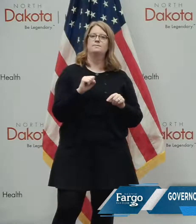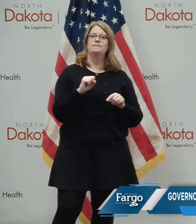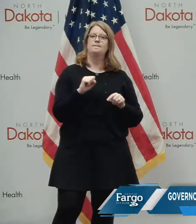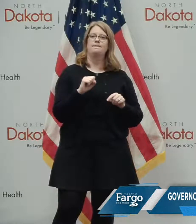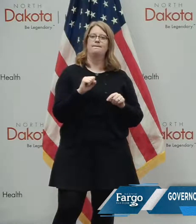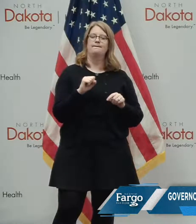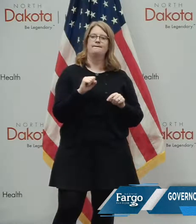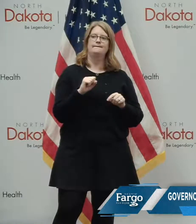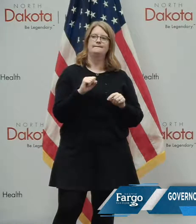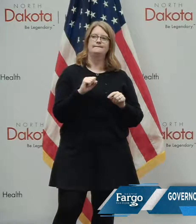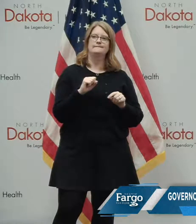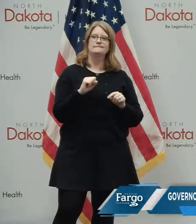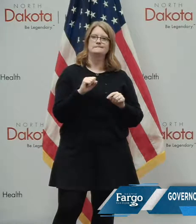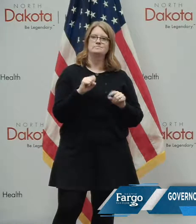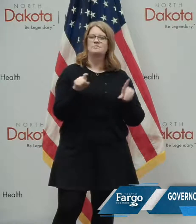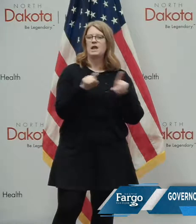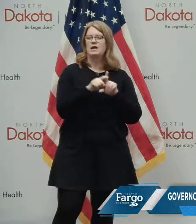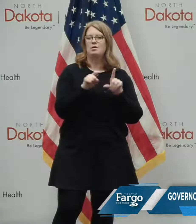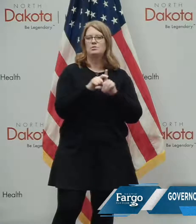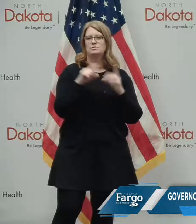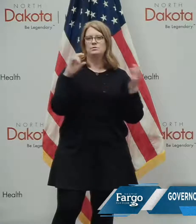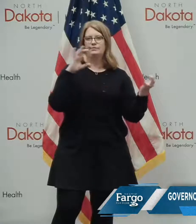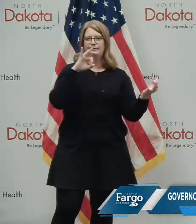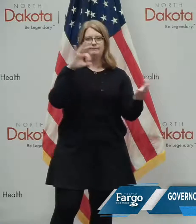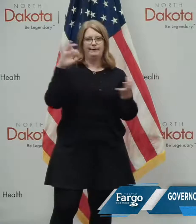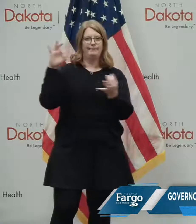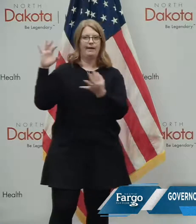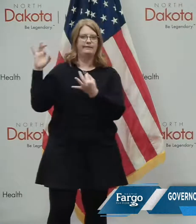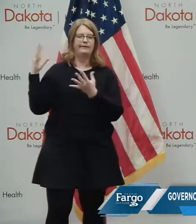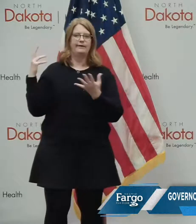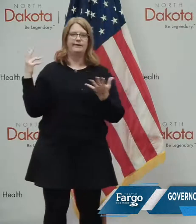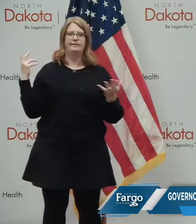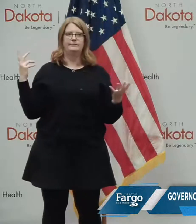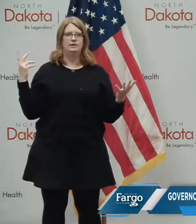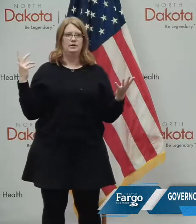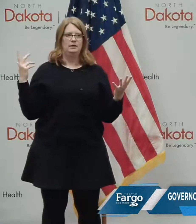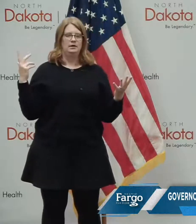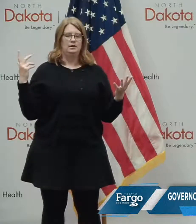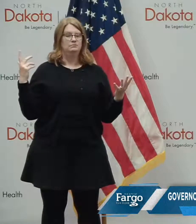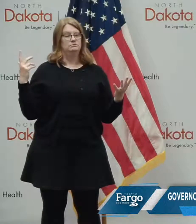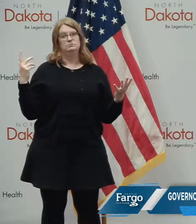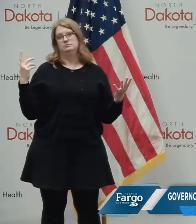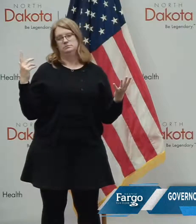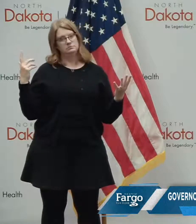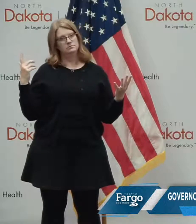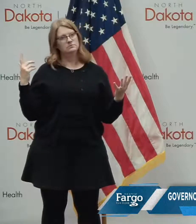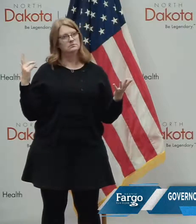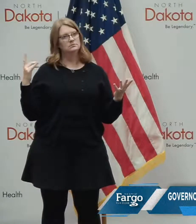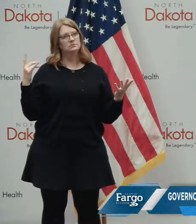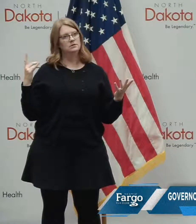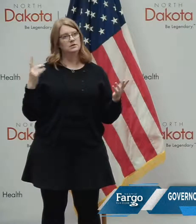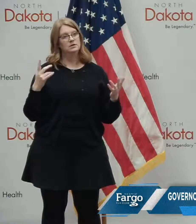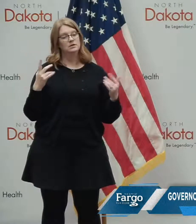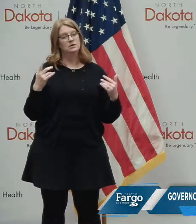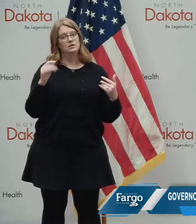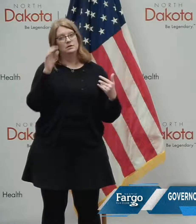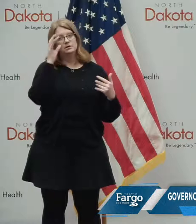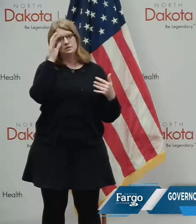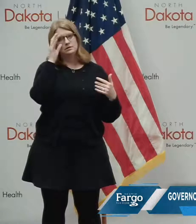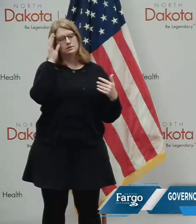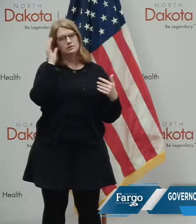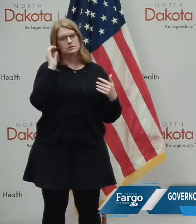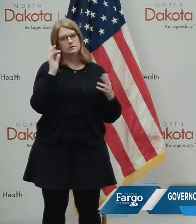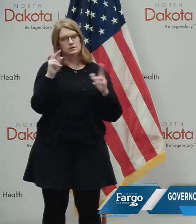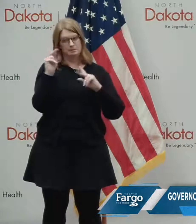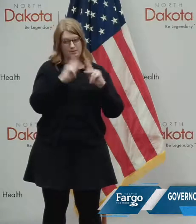the feedback that we get, which is vastly, I mean, the feedback that we're getting, that people